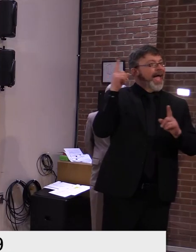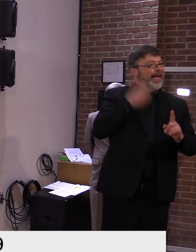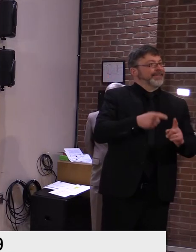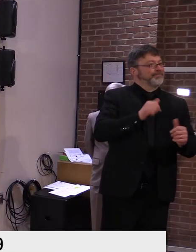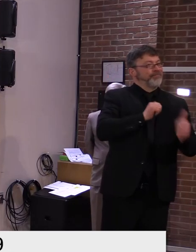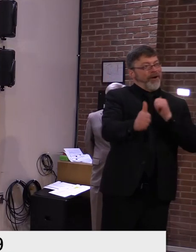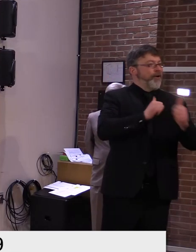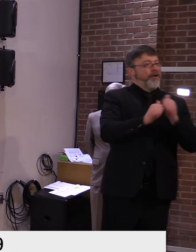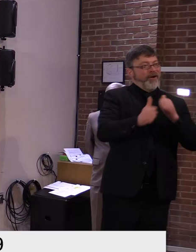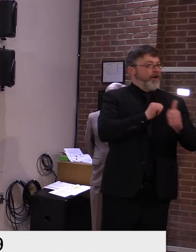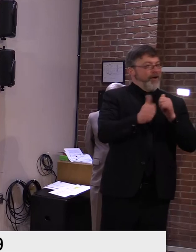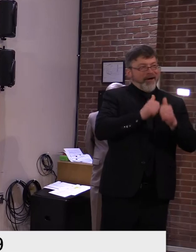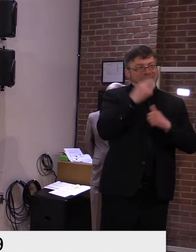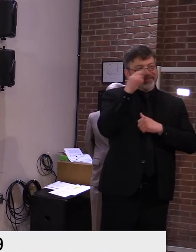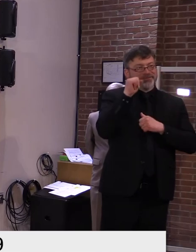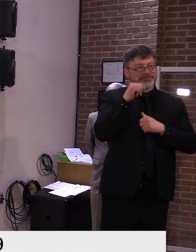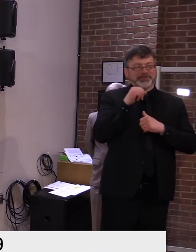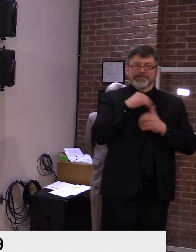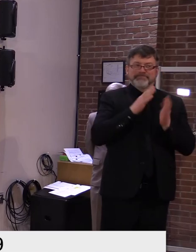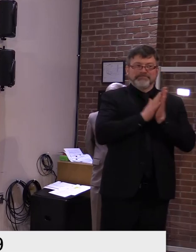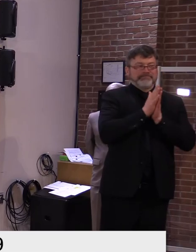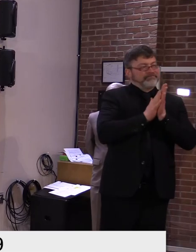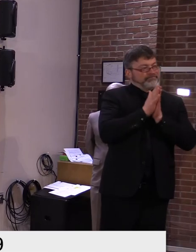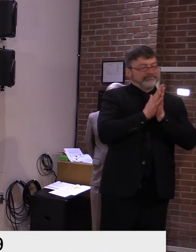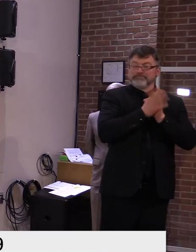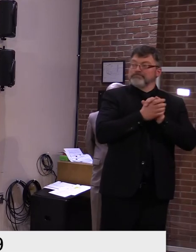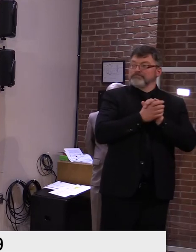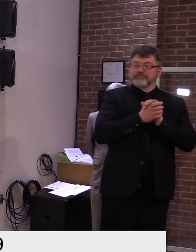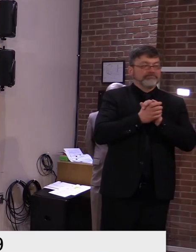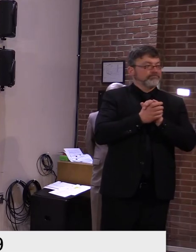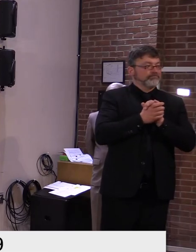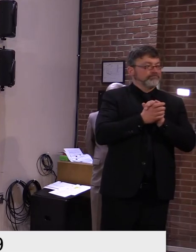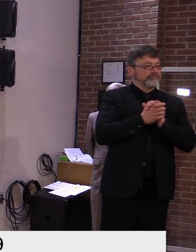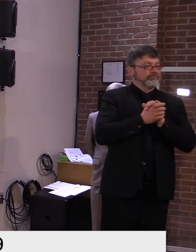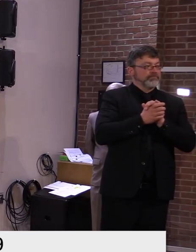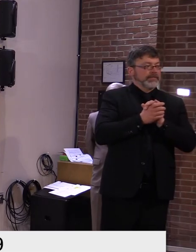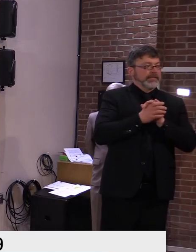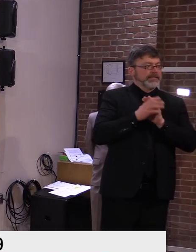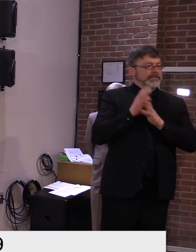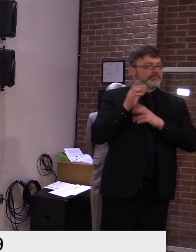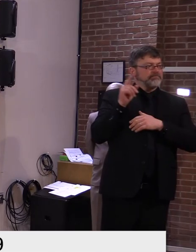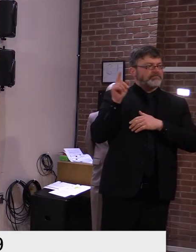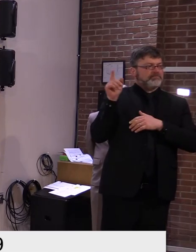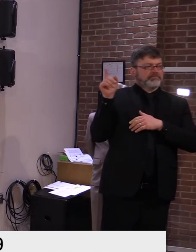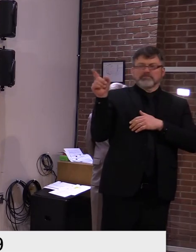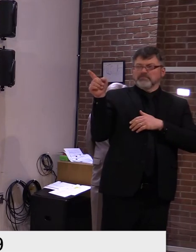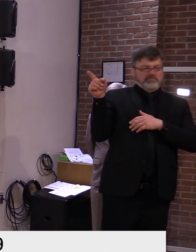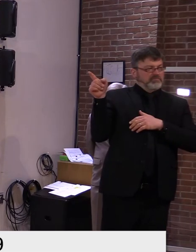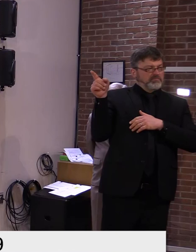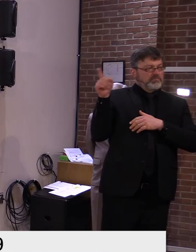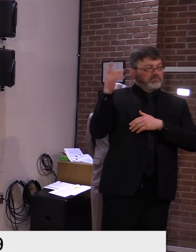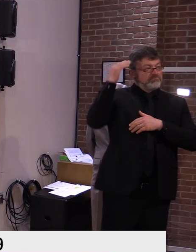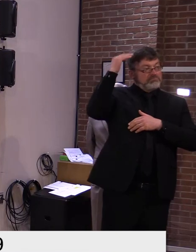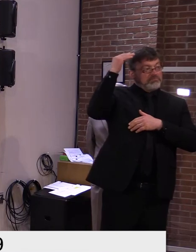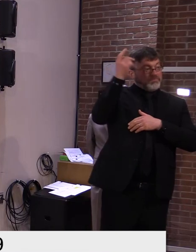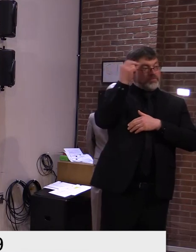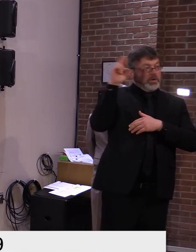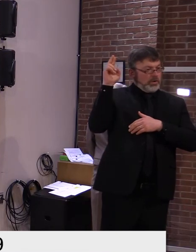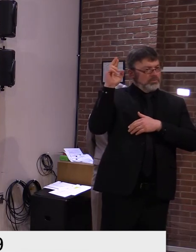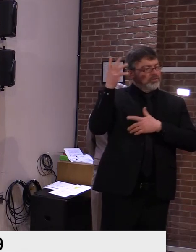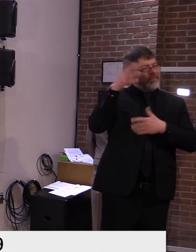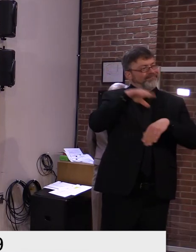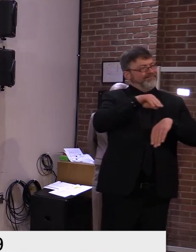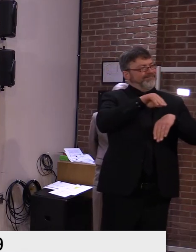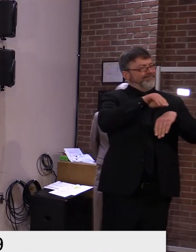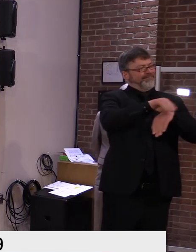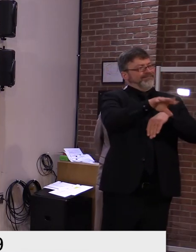ago. Dr. Levine, what was your or the state's recommendation to Rice in regards to its girls basketball team and